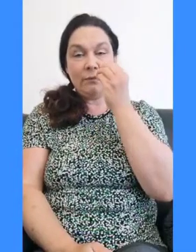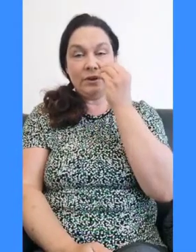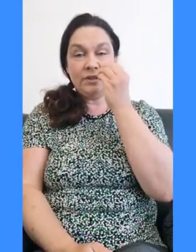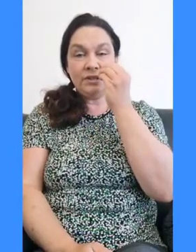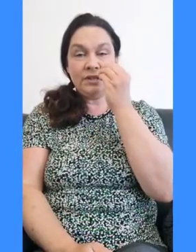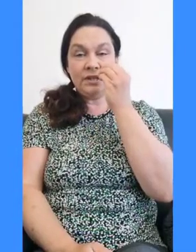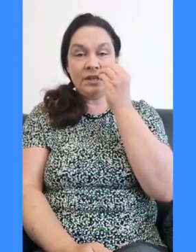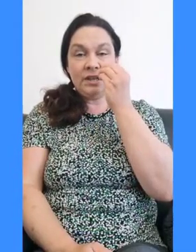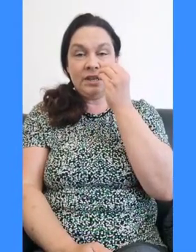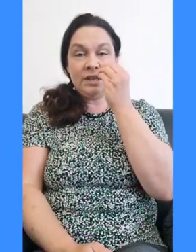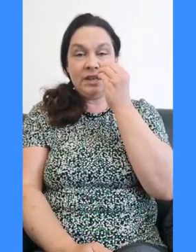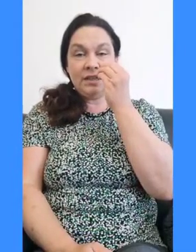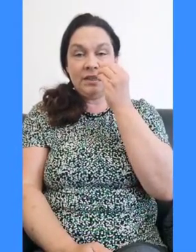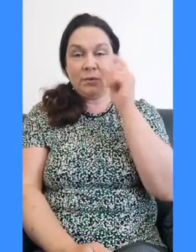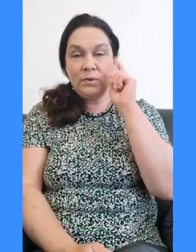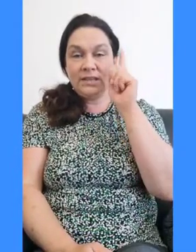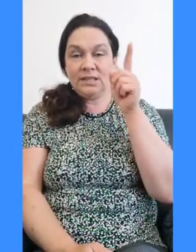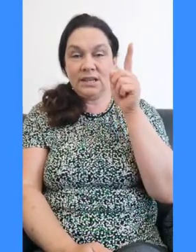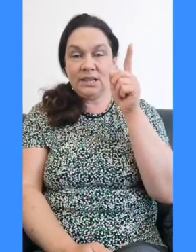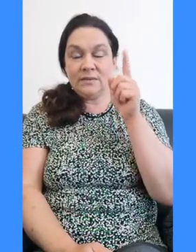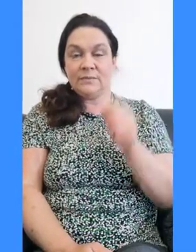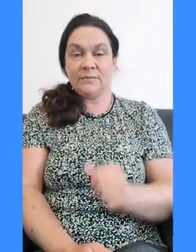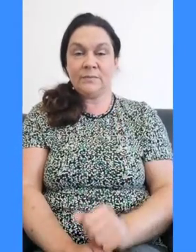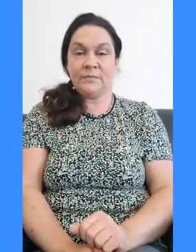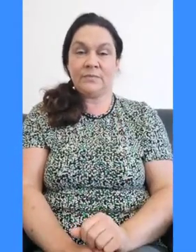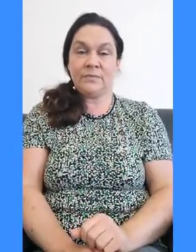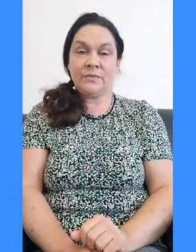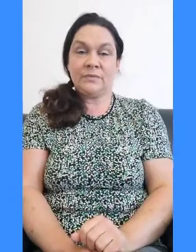flowers that we see.